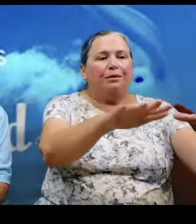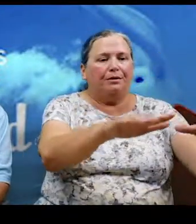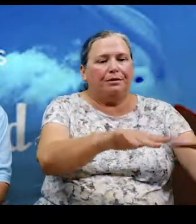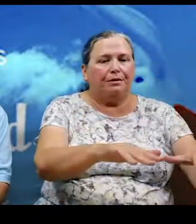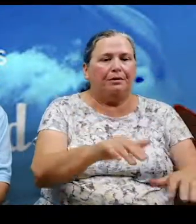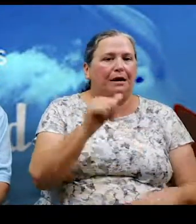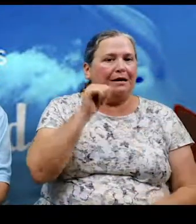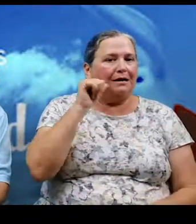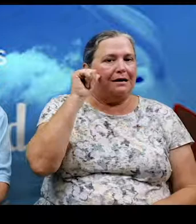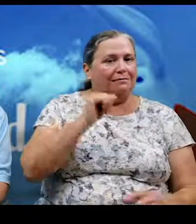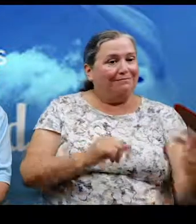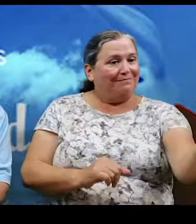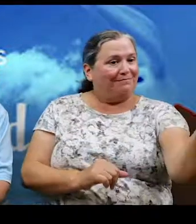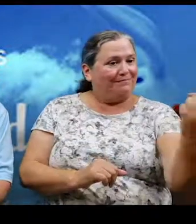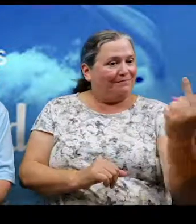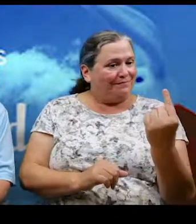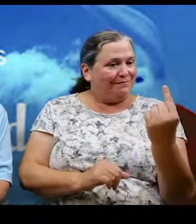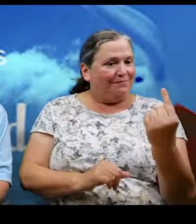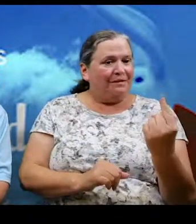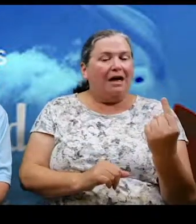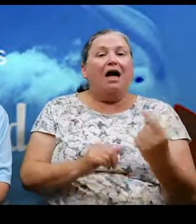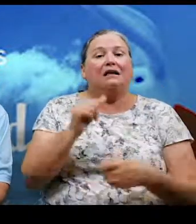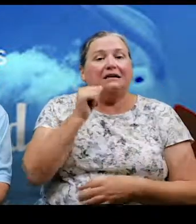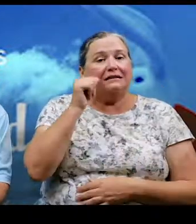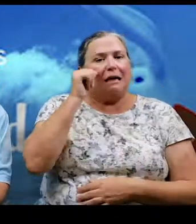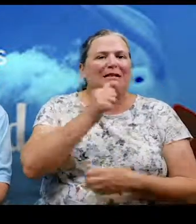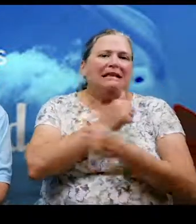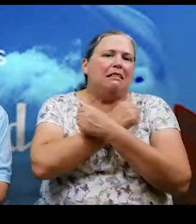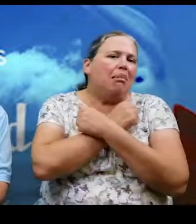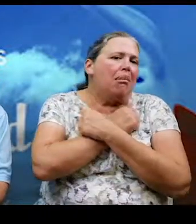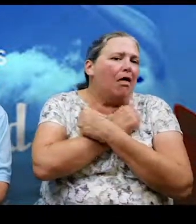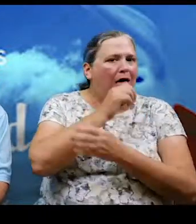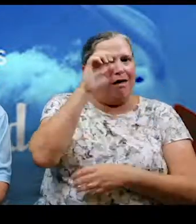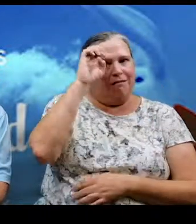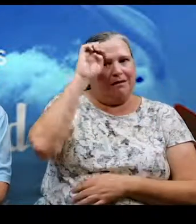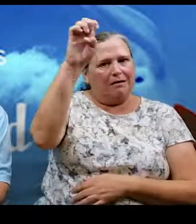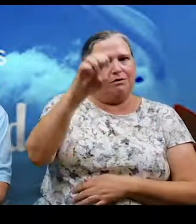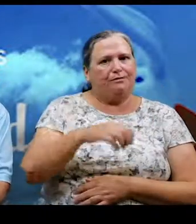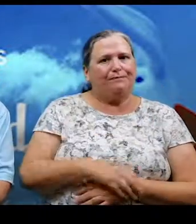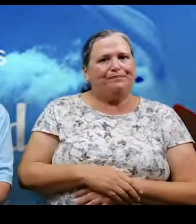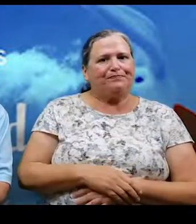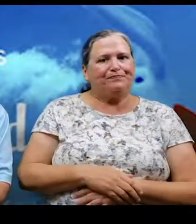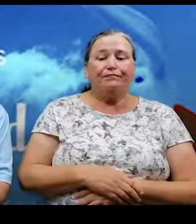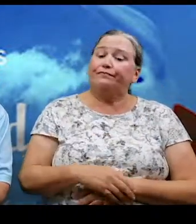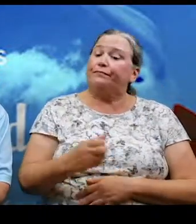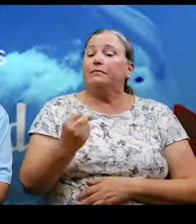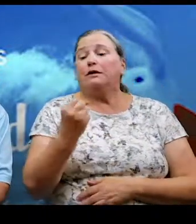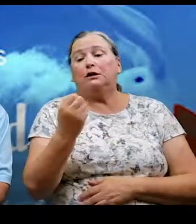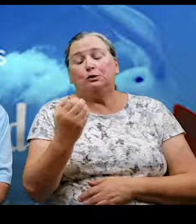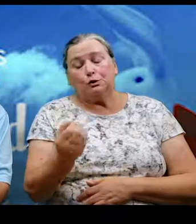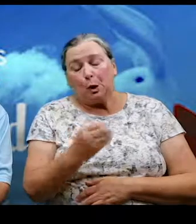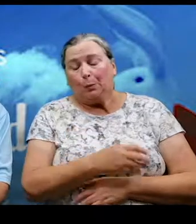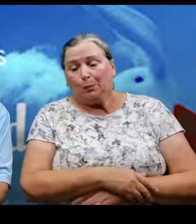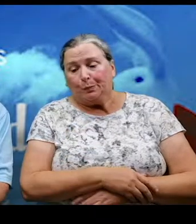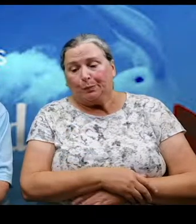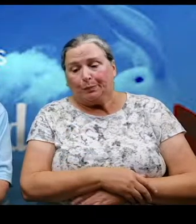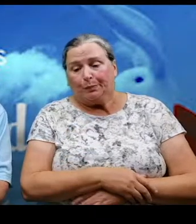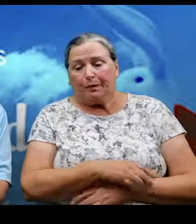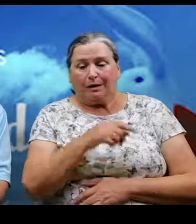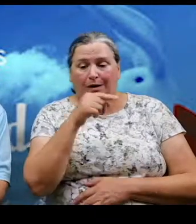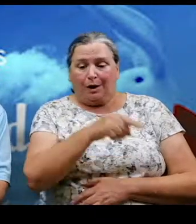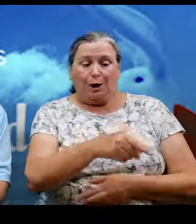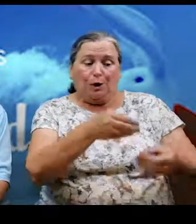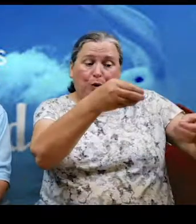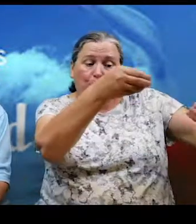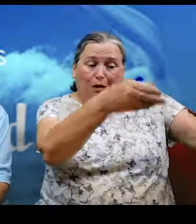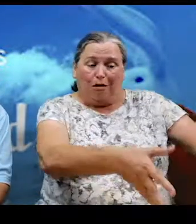Abilene had loved him. "So, Malone," said the man. He cleared his throat. "You are